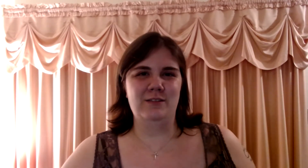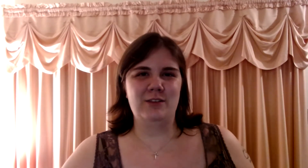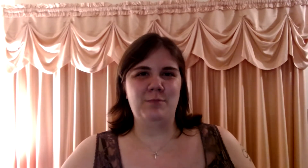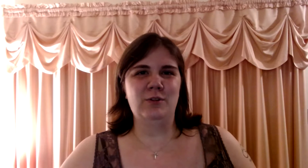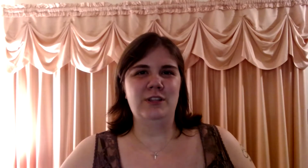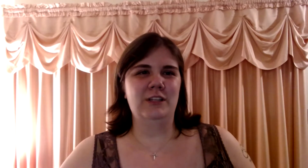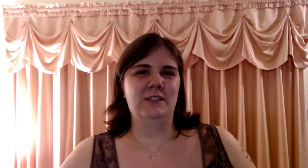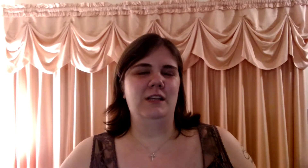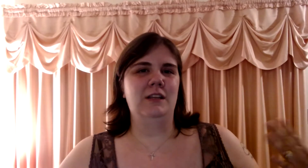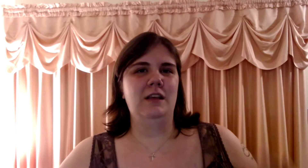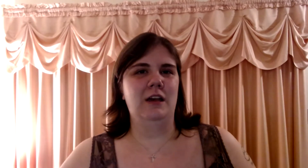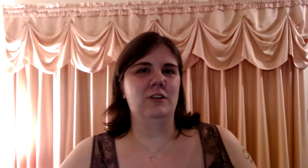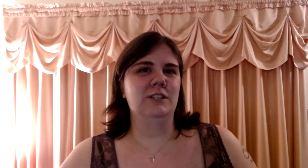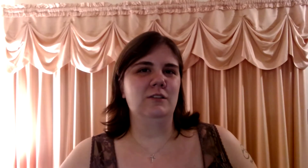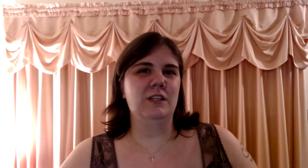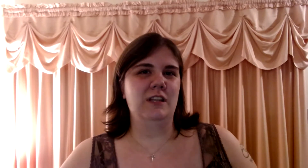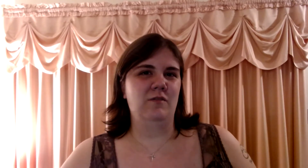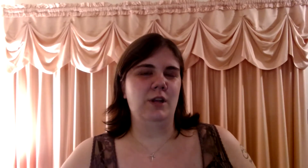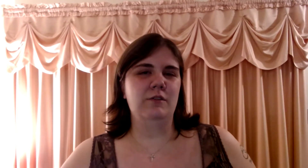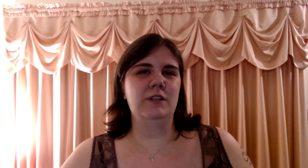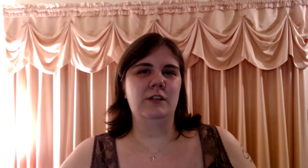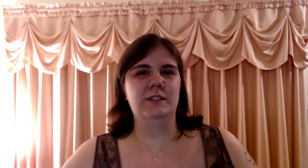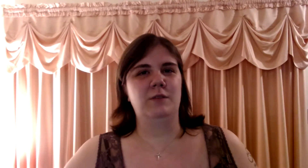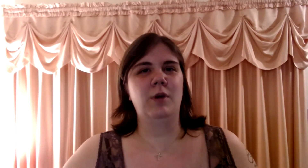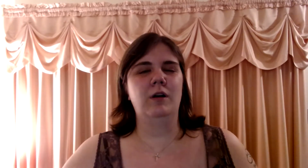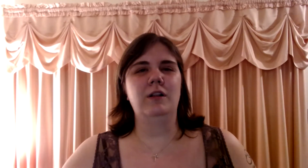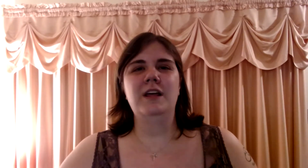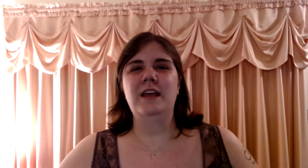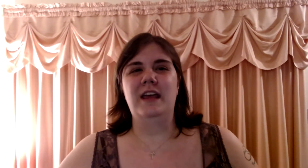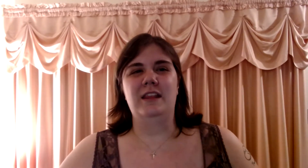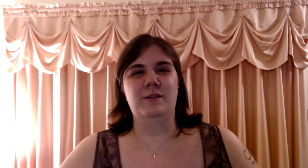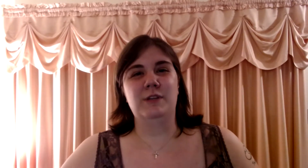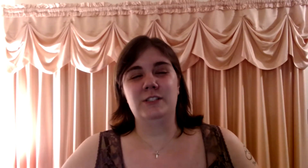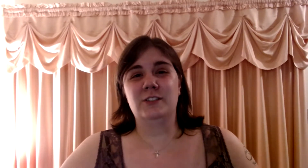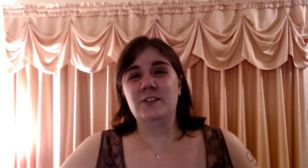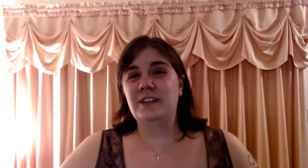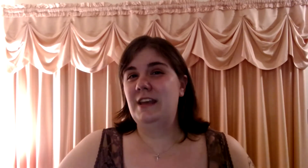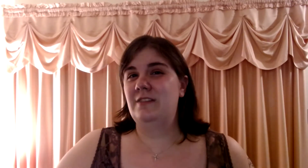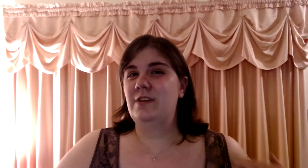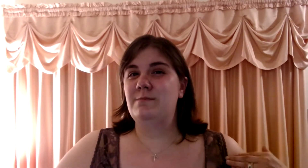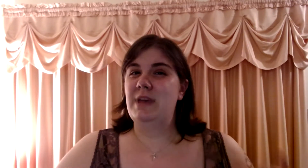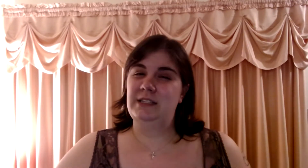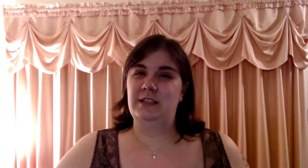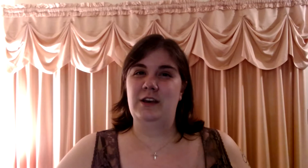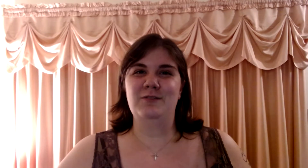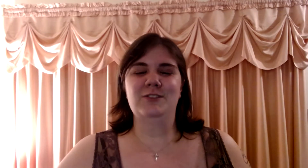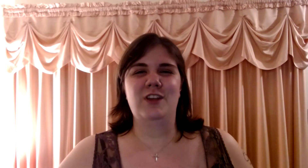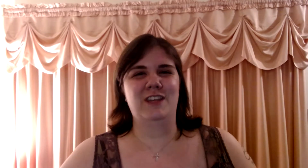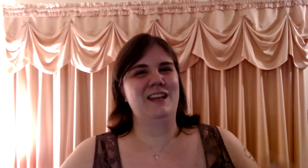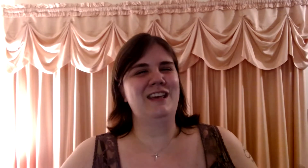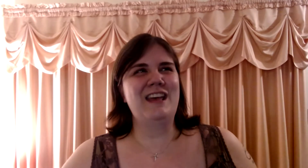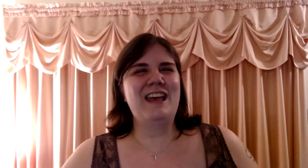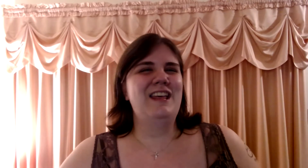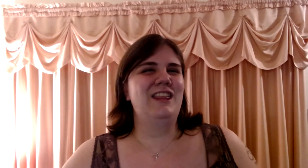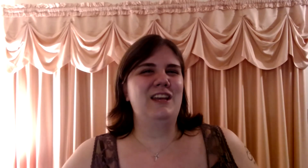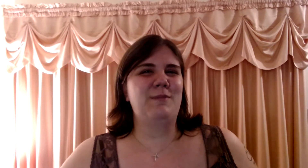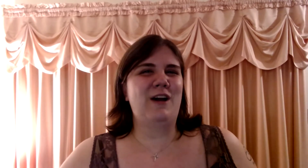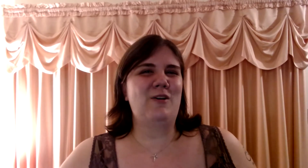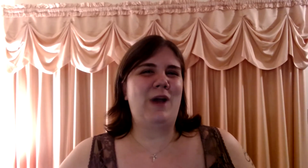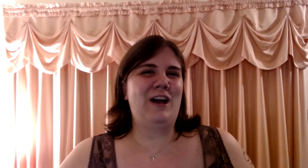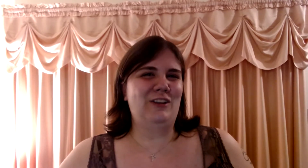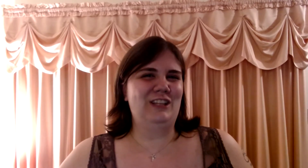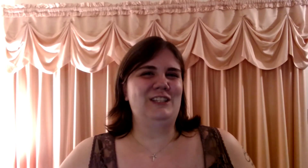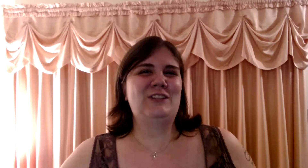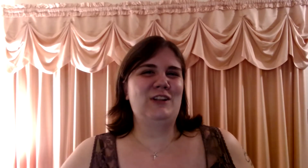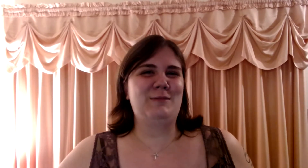a couple and their son, Crystal and David Houghton, their son Paul, and they minister to the deaf in Mexico. So you can think